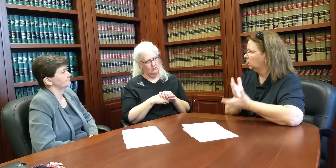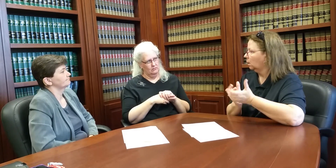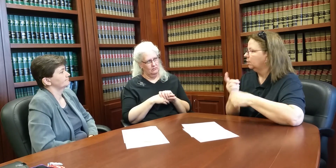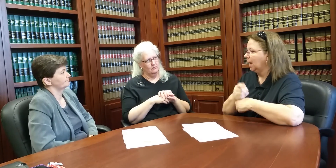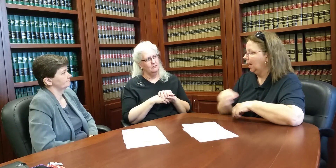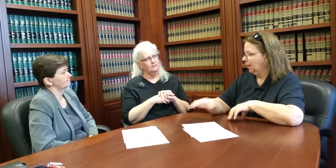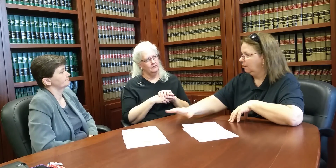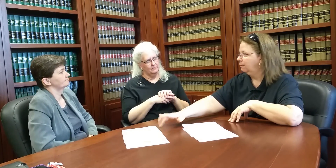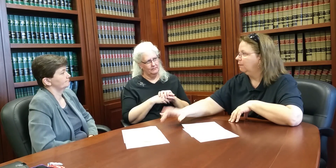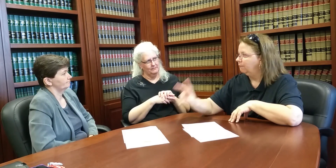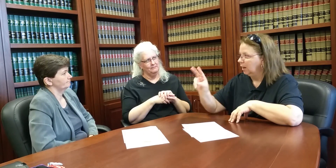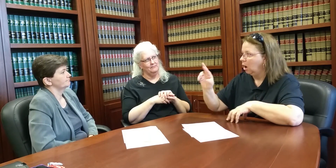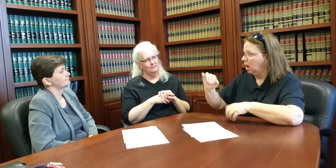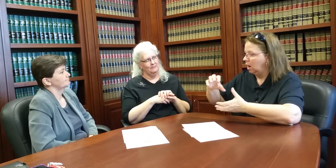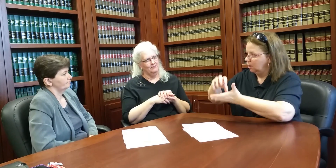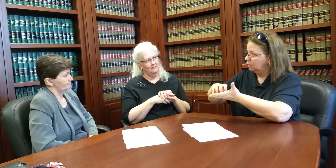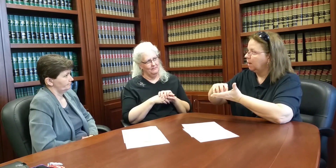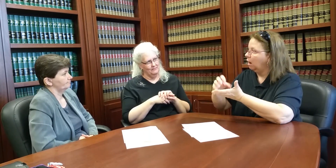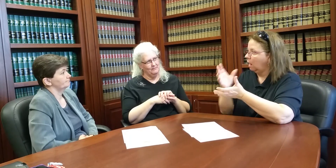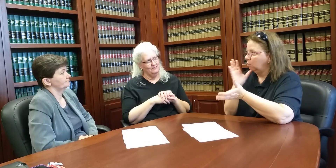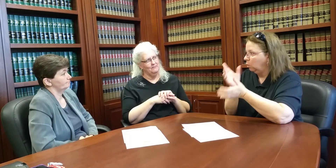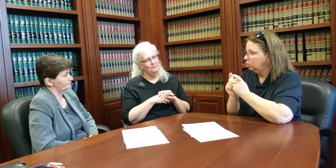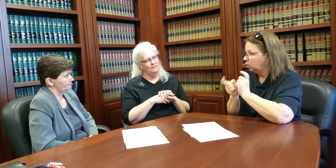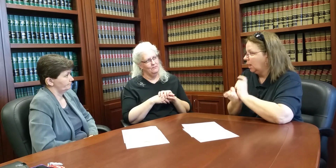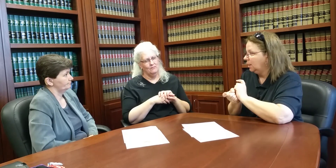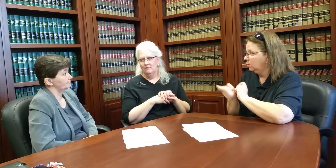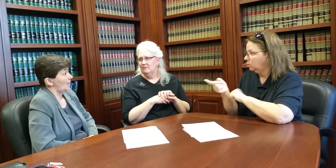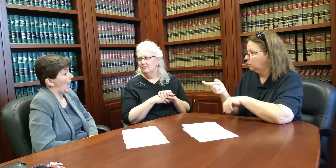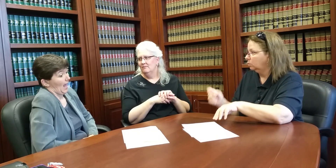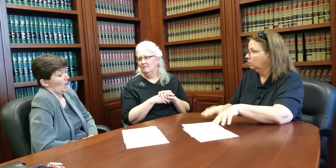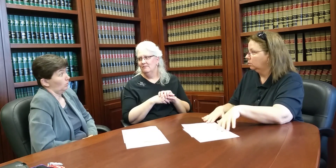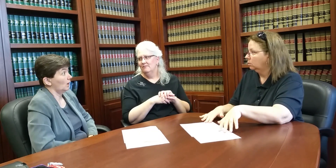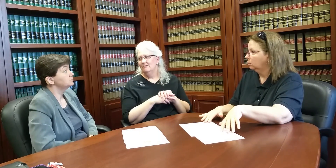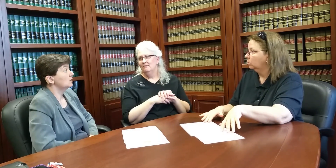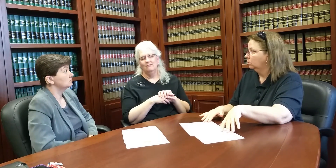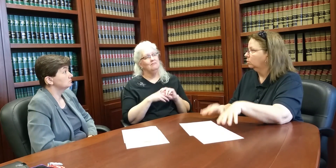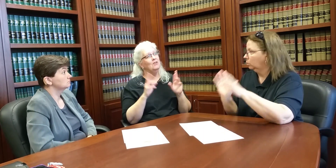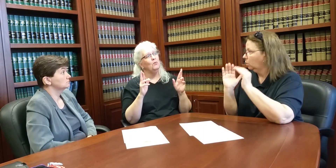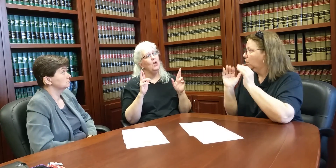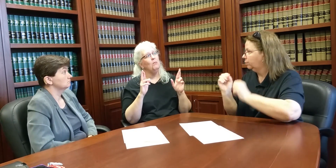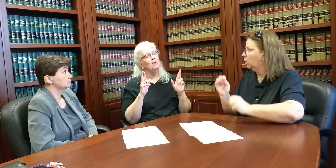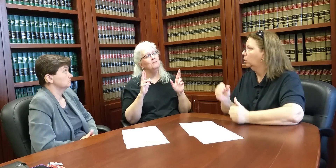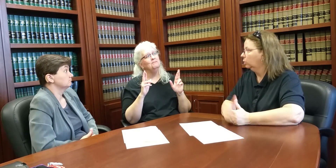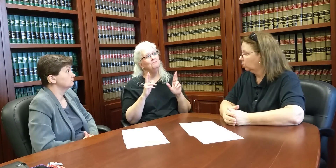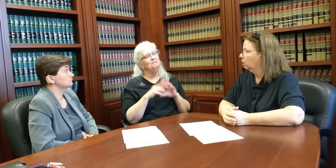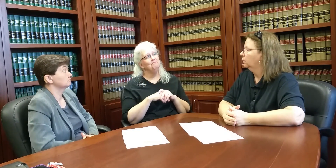Some guy feel kind of ashamed. We hope so.